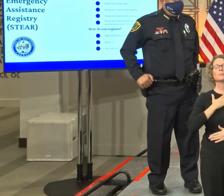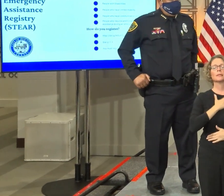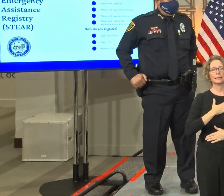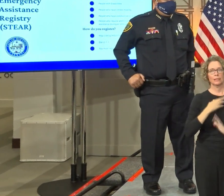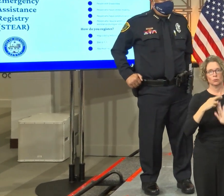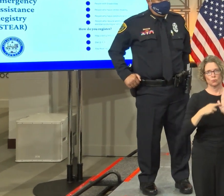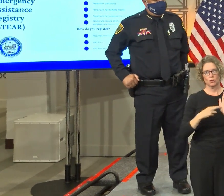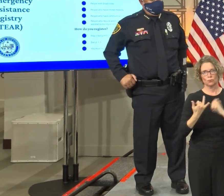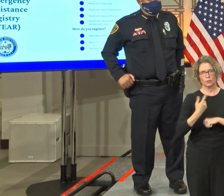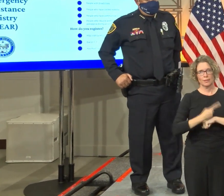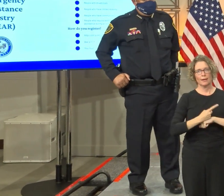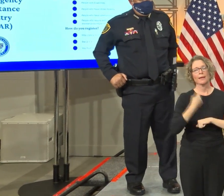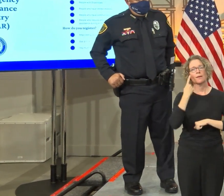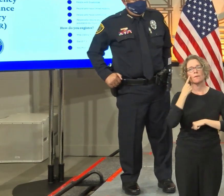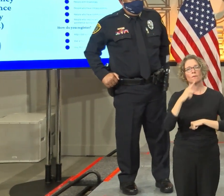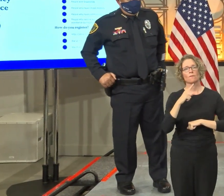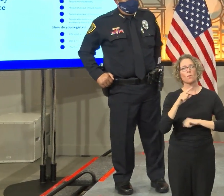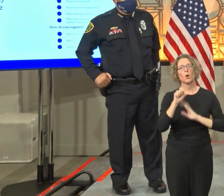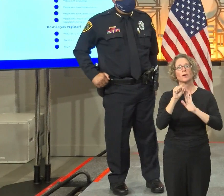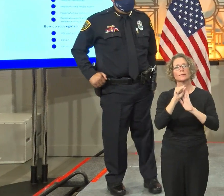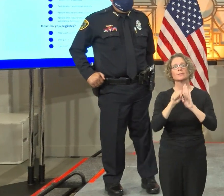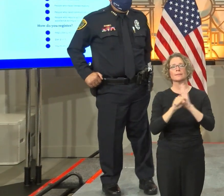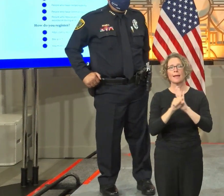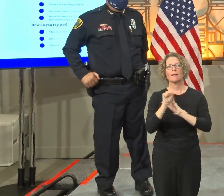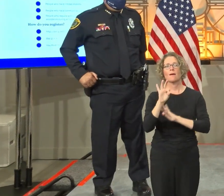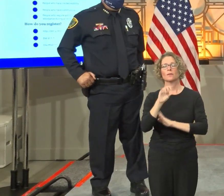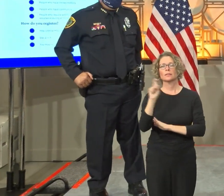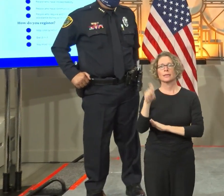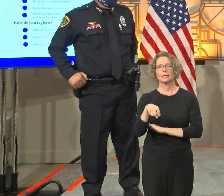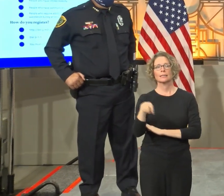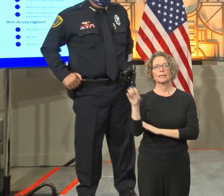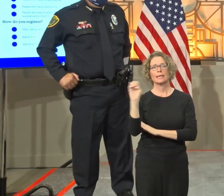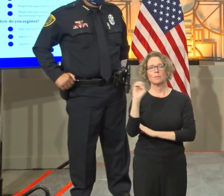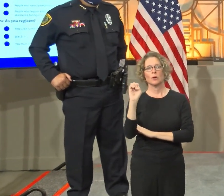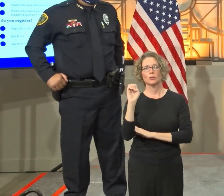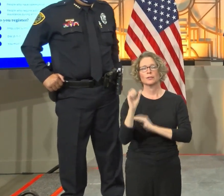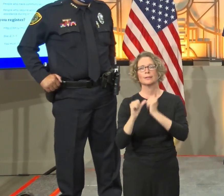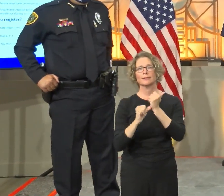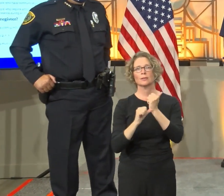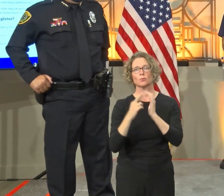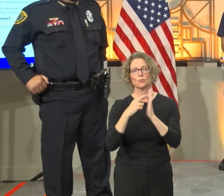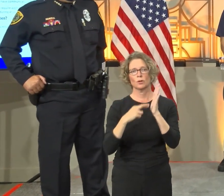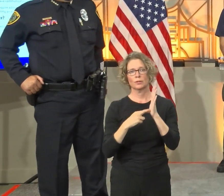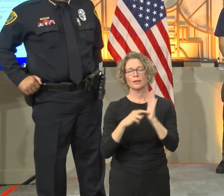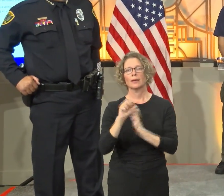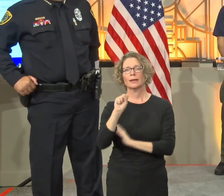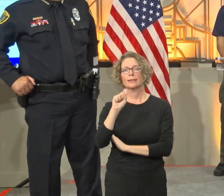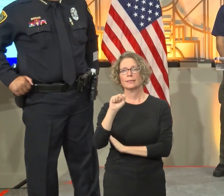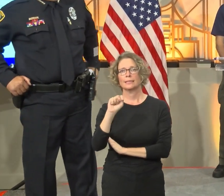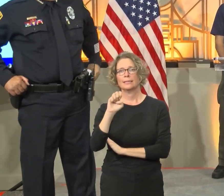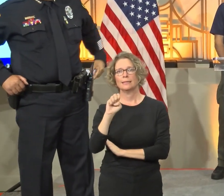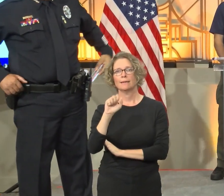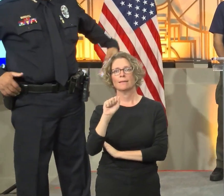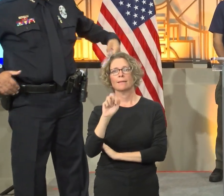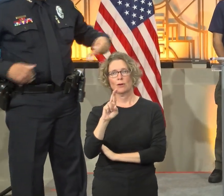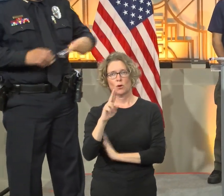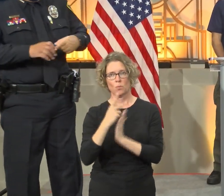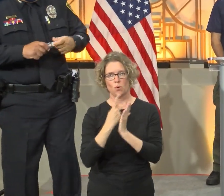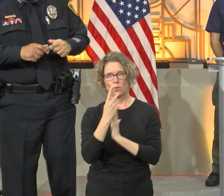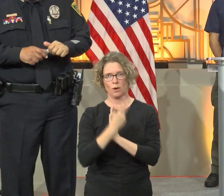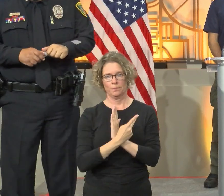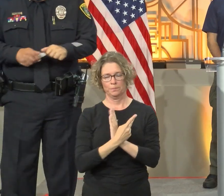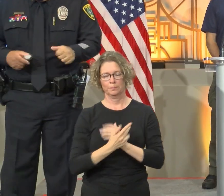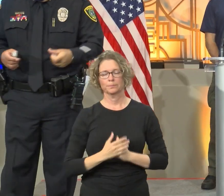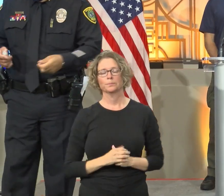today for the State of Texas Emergency Assistance Registry. That is the STEER program.